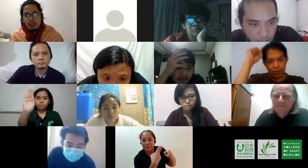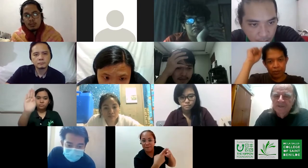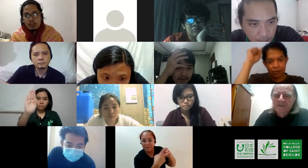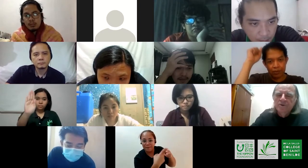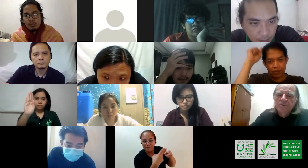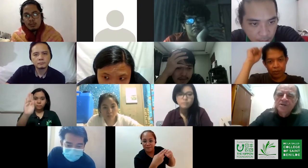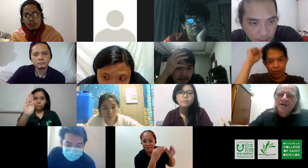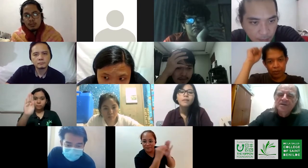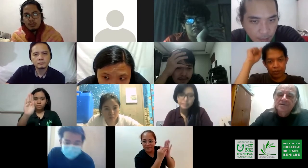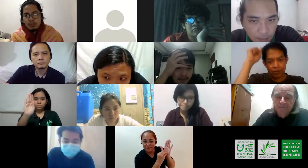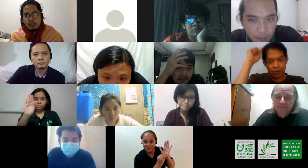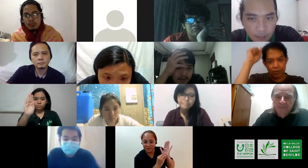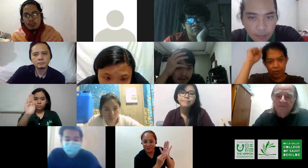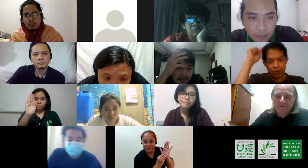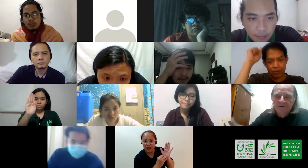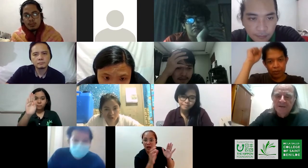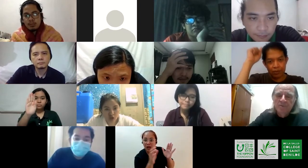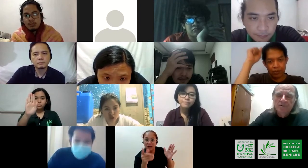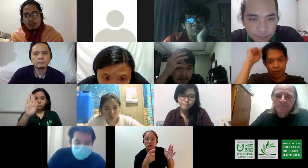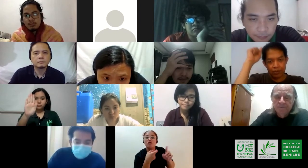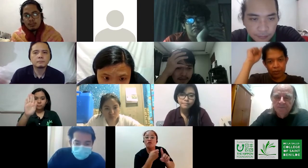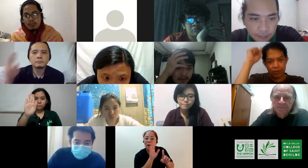these are your slides, for example.